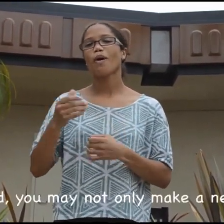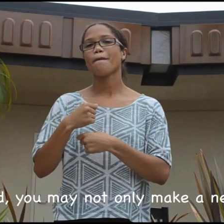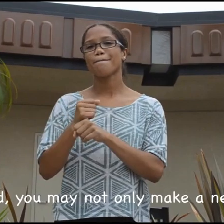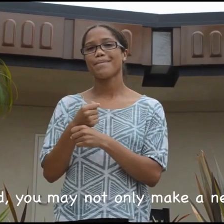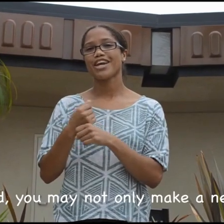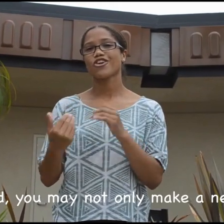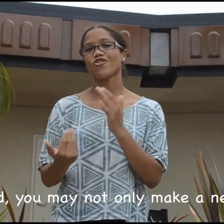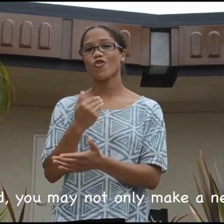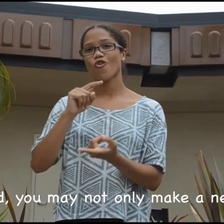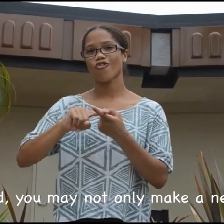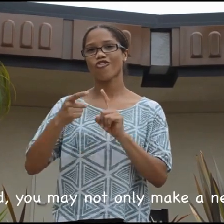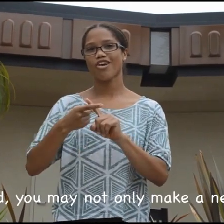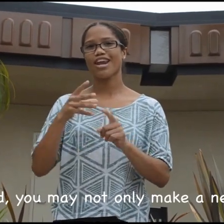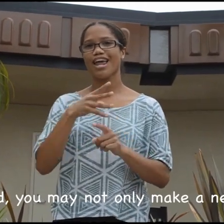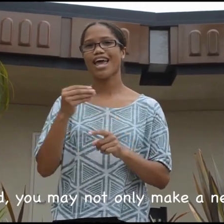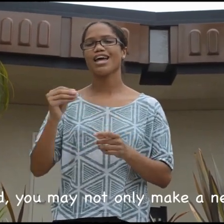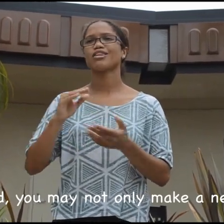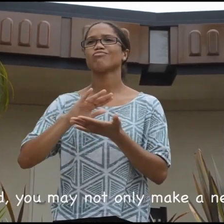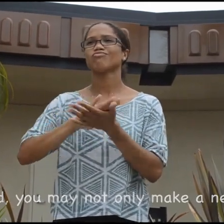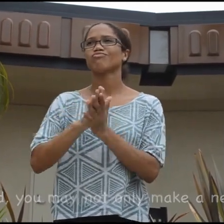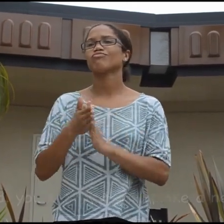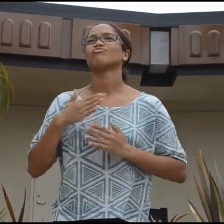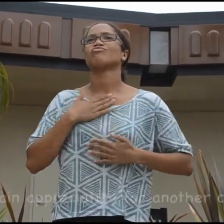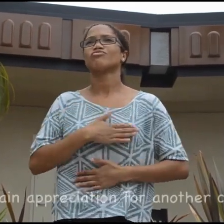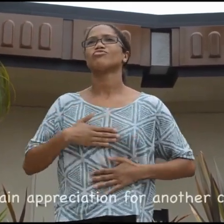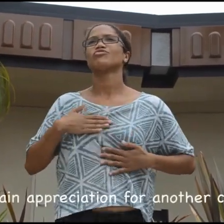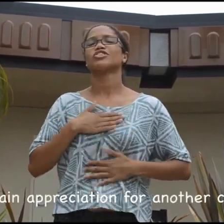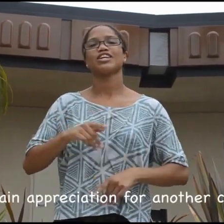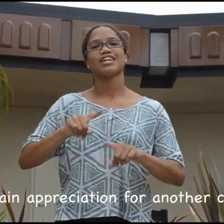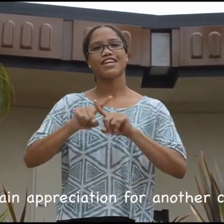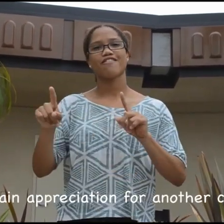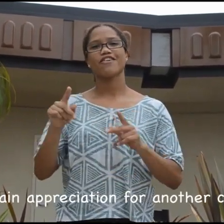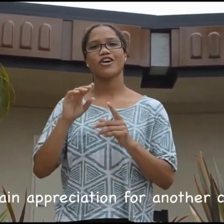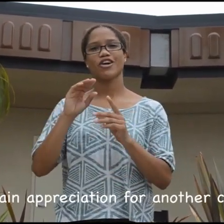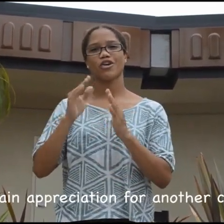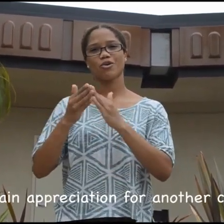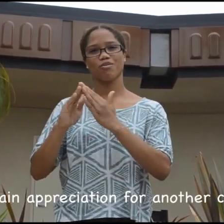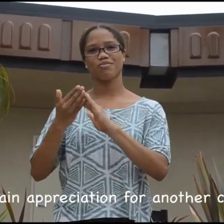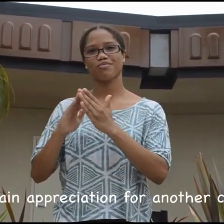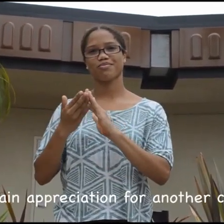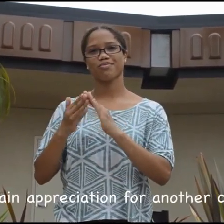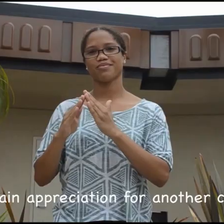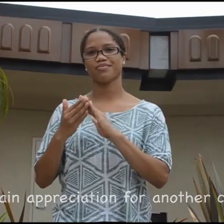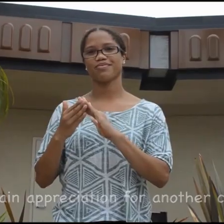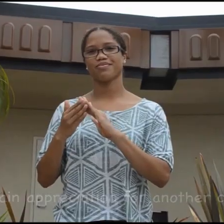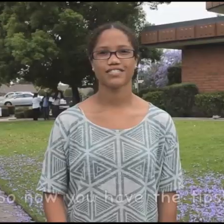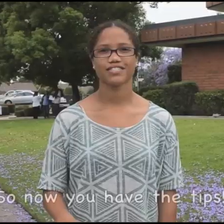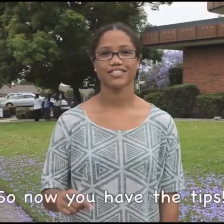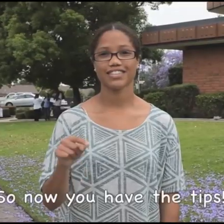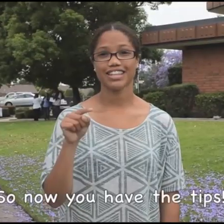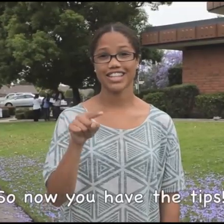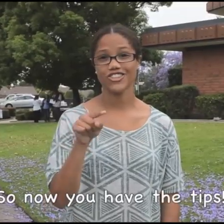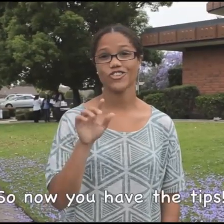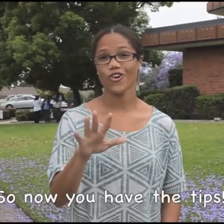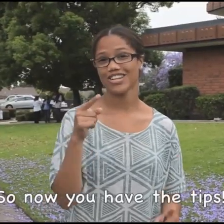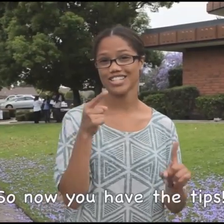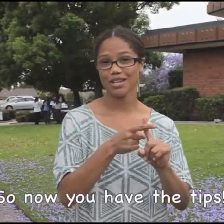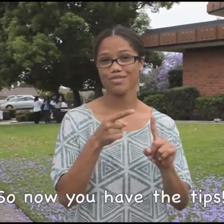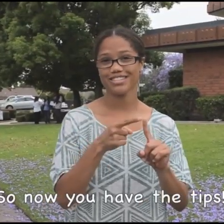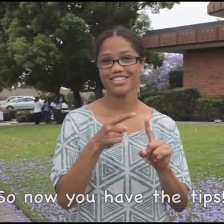end, you may not only make a new friend, but also gain appreciation for another community. So now you have the